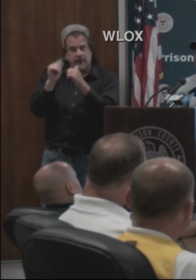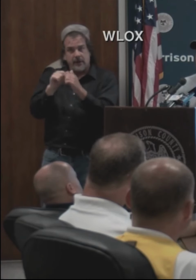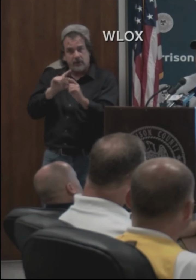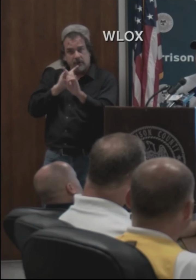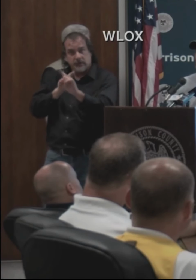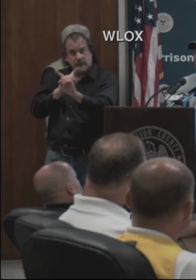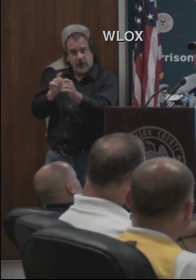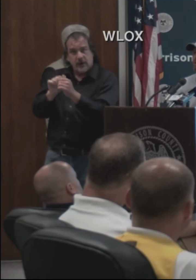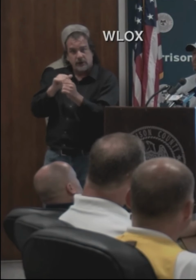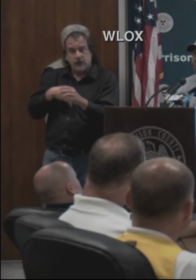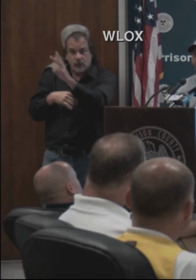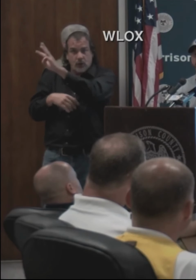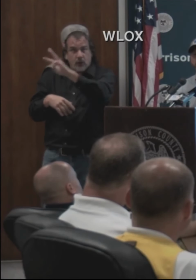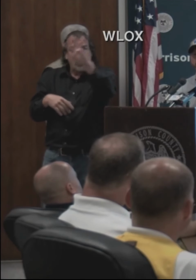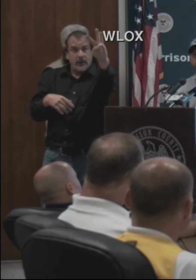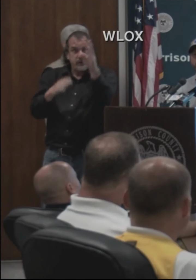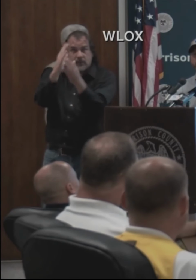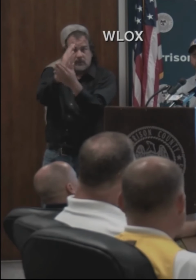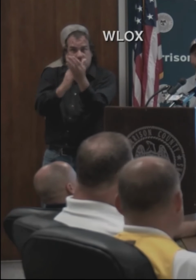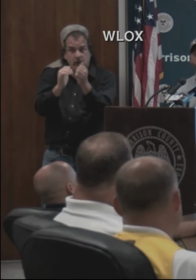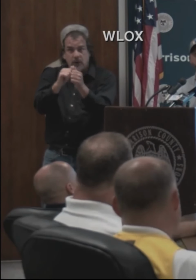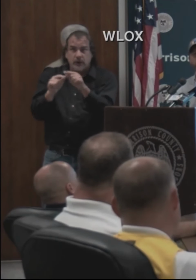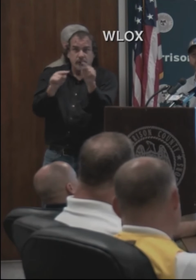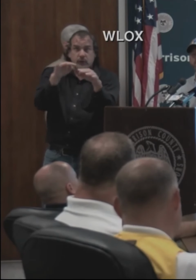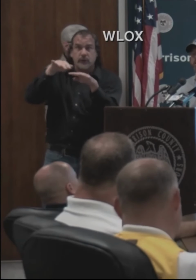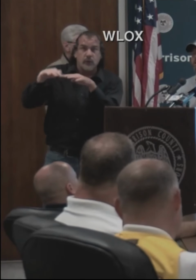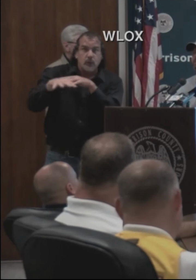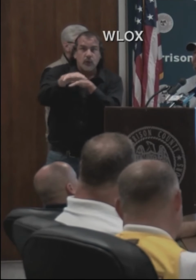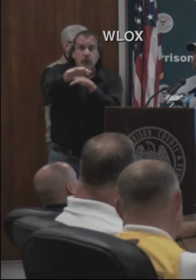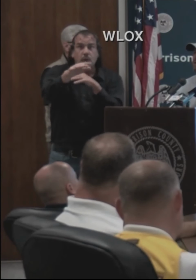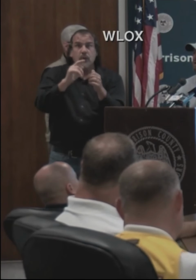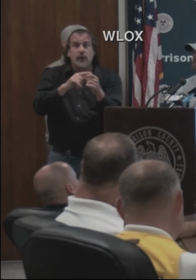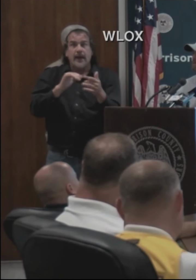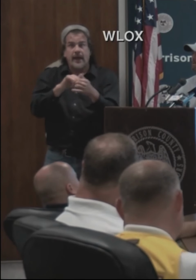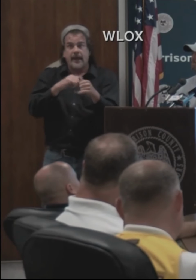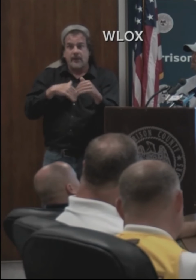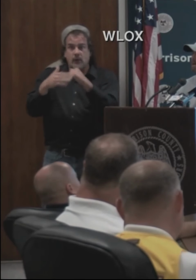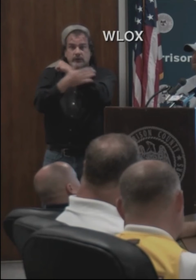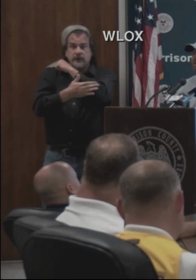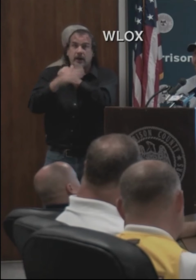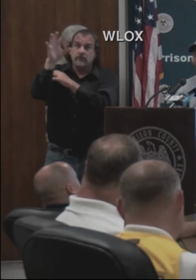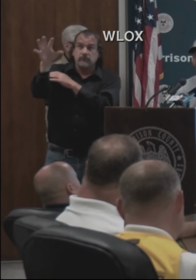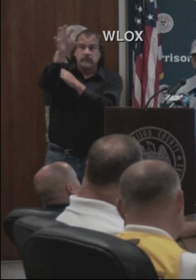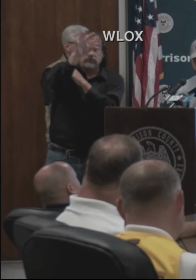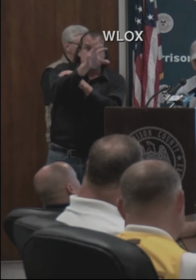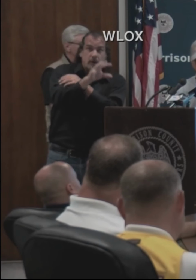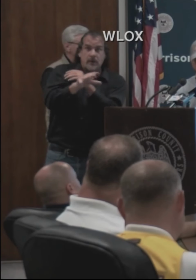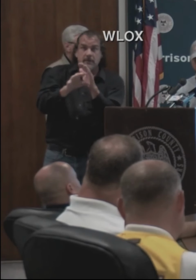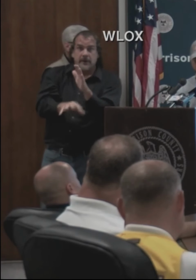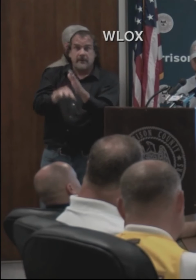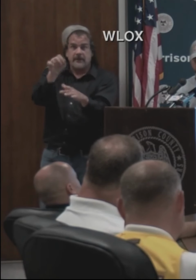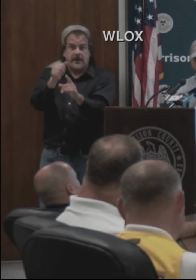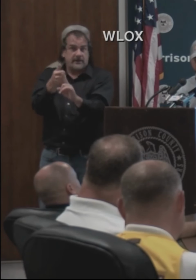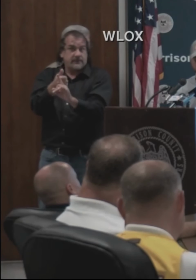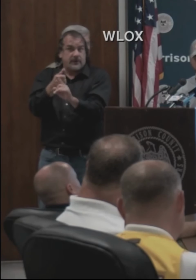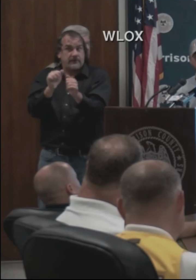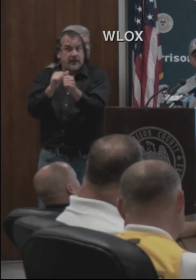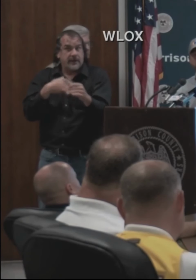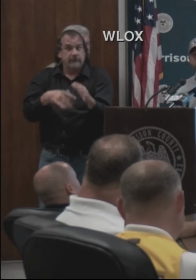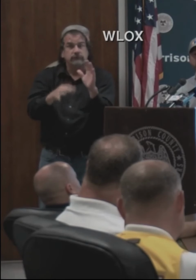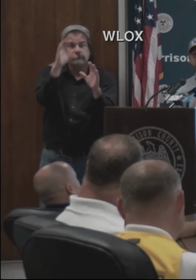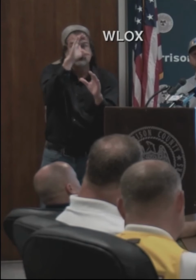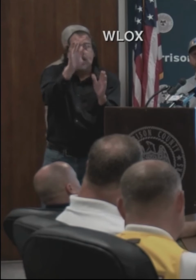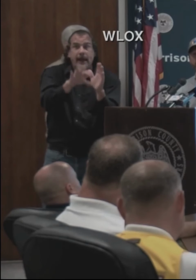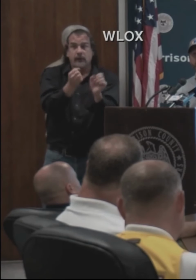respond to the western part of the state over towards the river and to those counties that might find themselves in need of search and